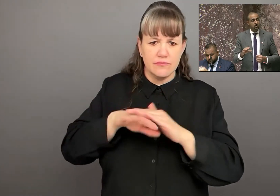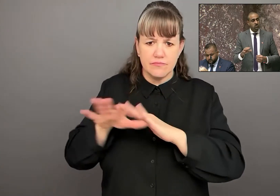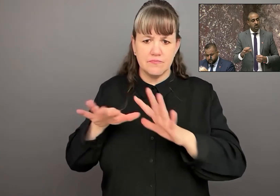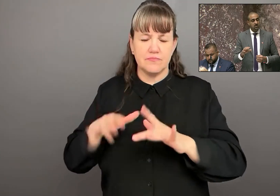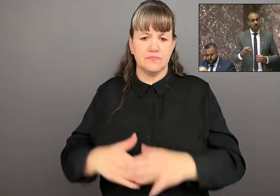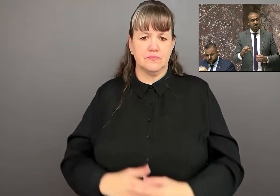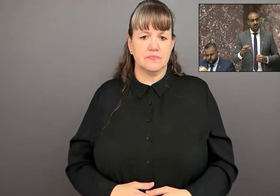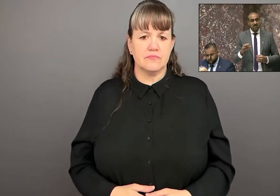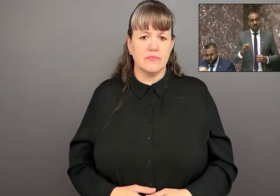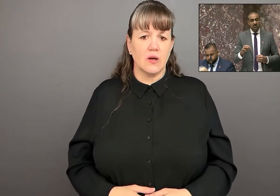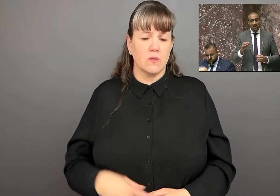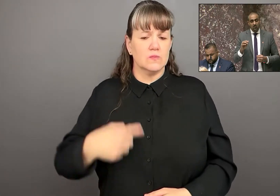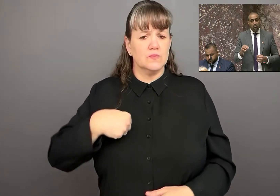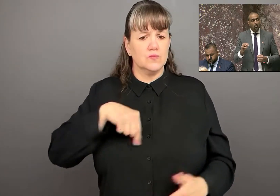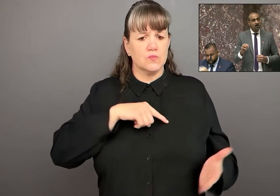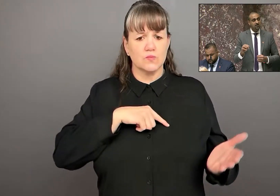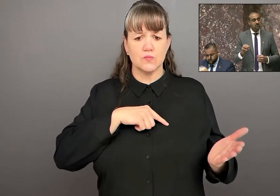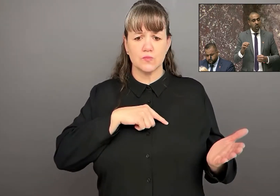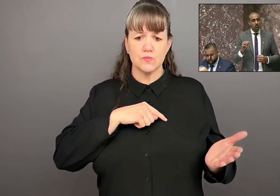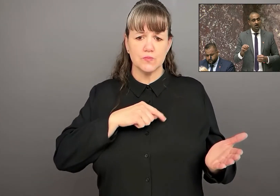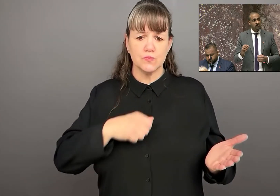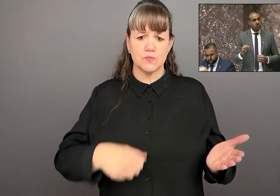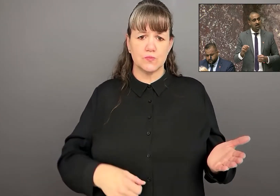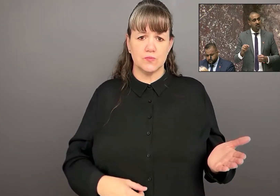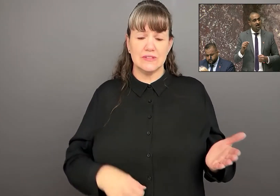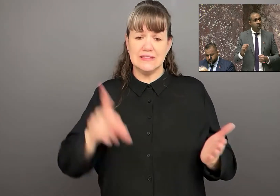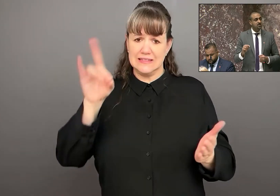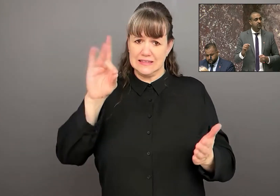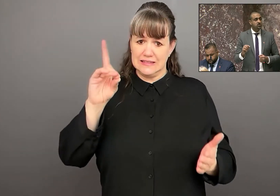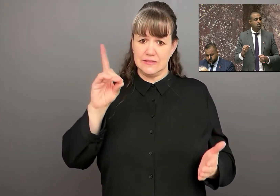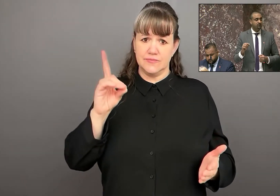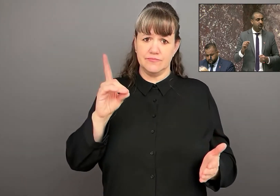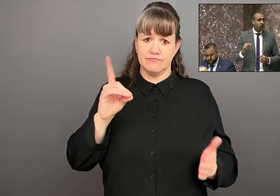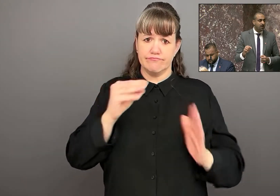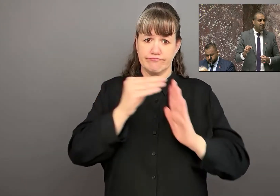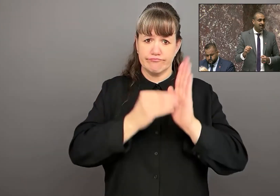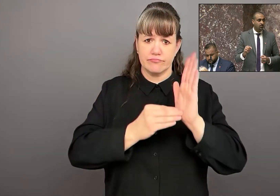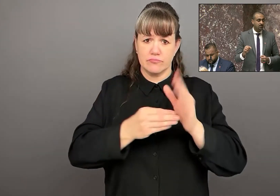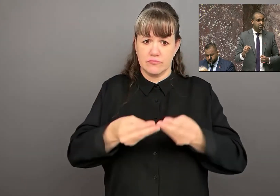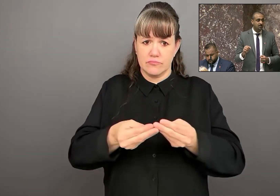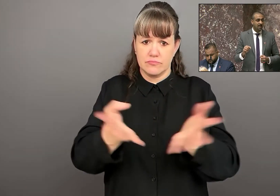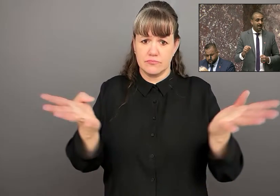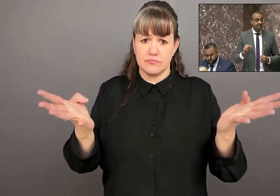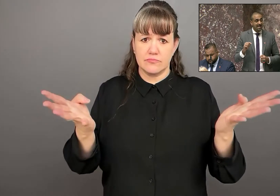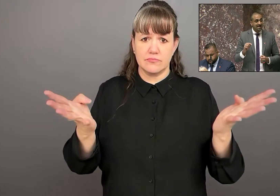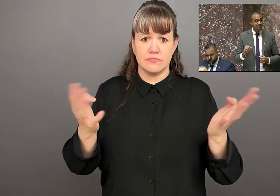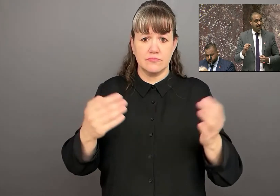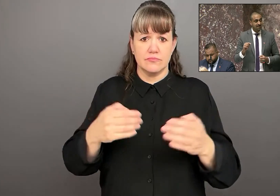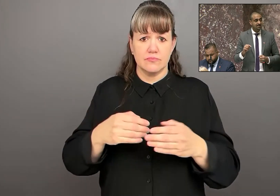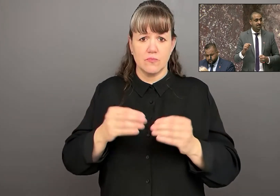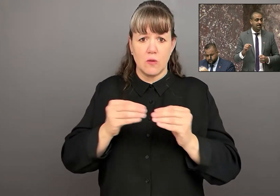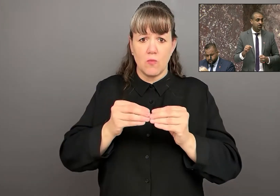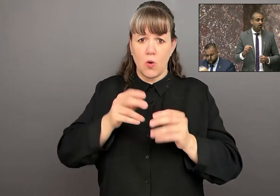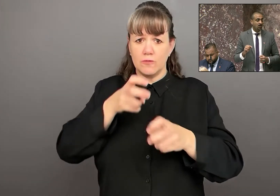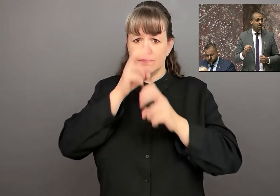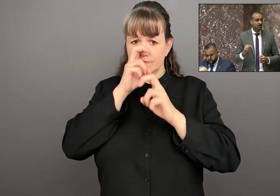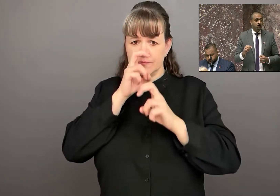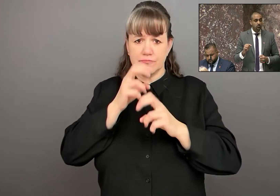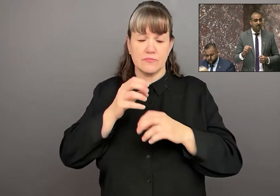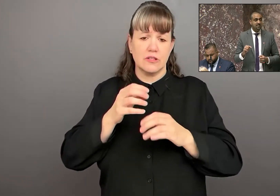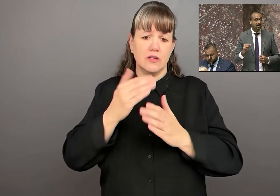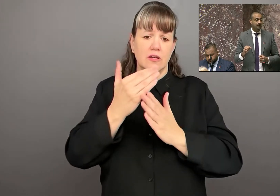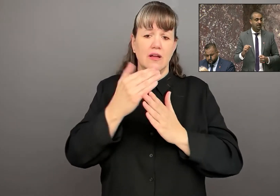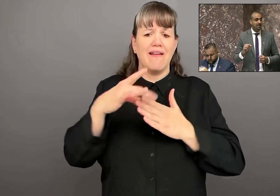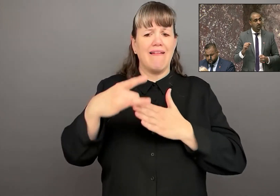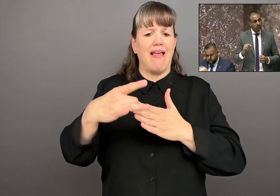the situation to say that they are required to do a wellness check on every individual every 48 hours and daily keep a log of